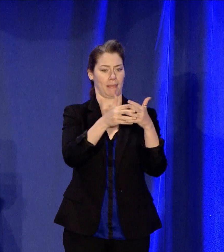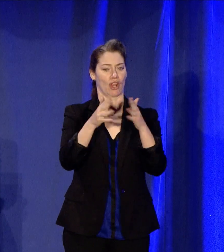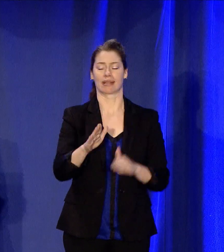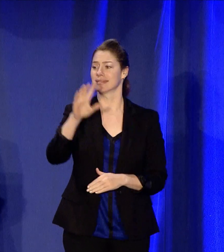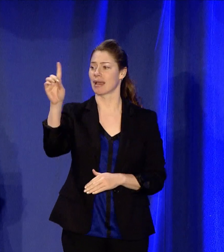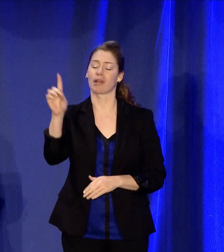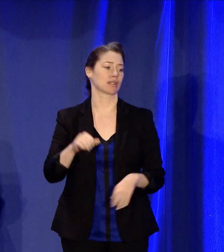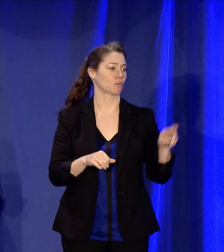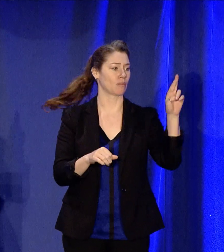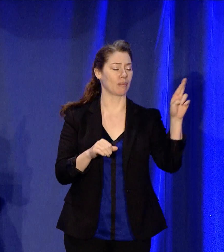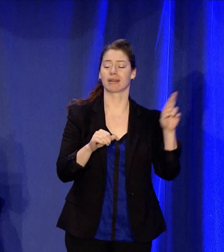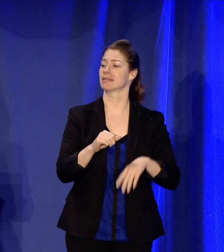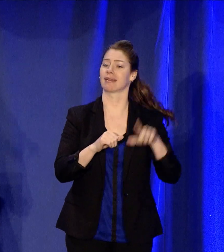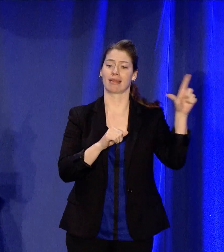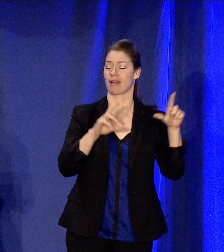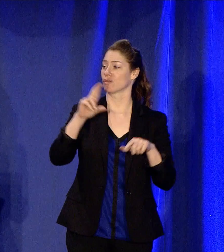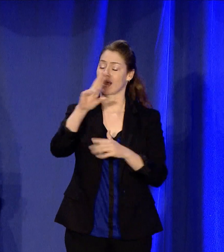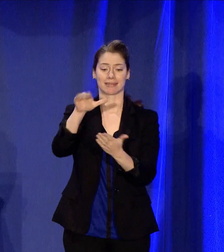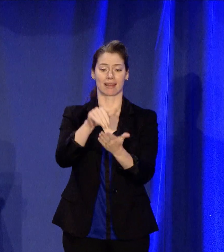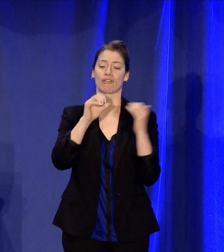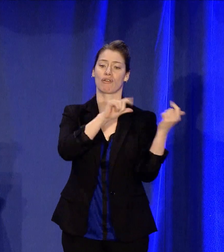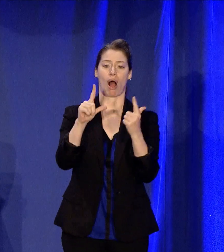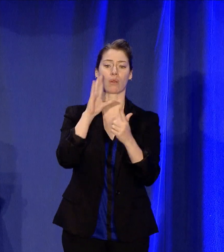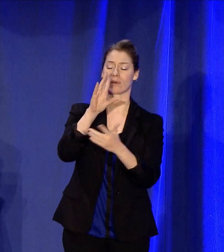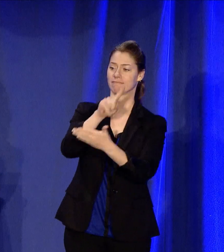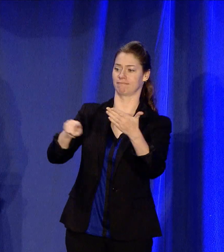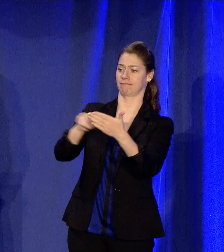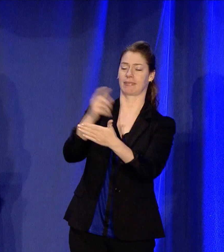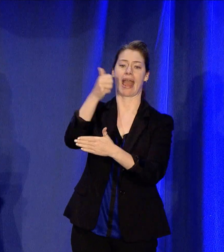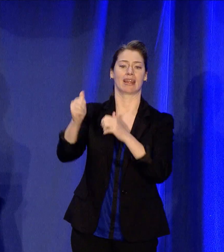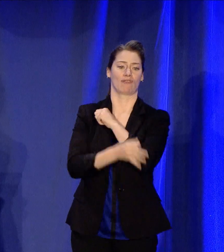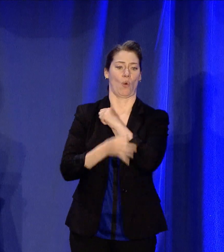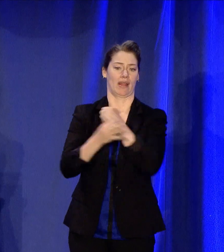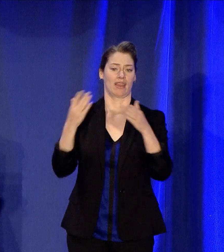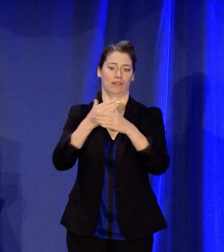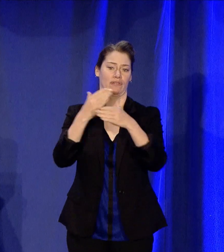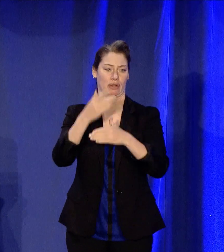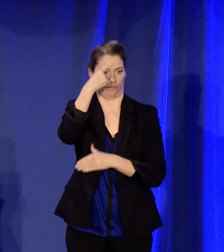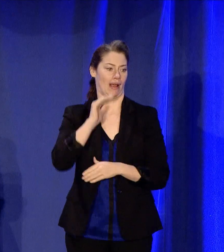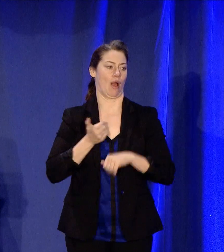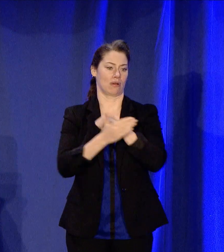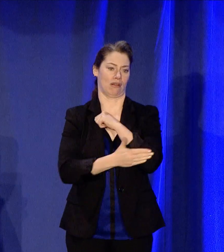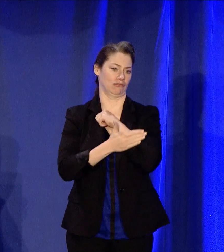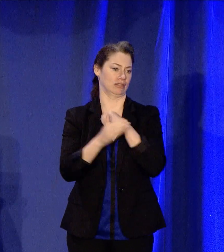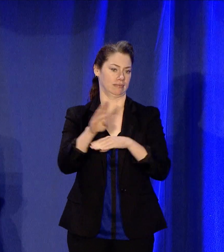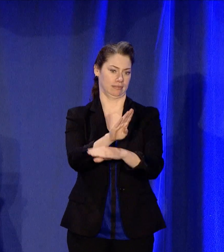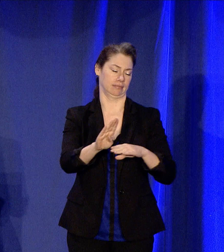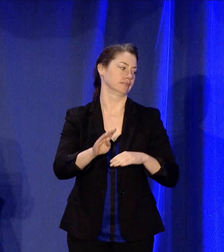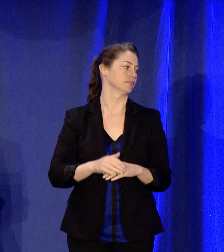Republicans, left, right, and center, will condemn any foreign interference in our democratic affairs.